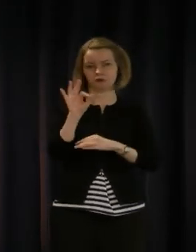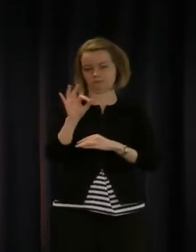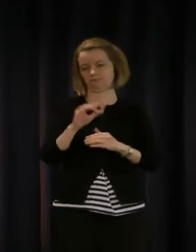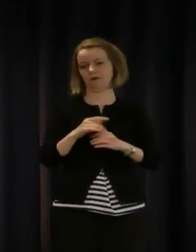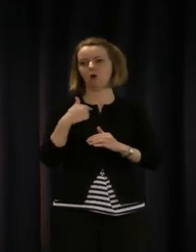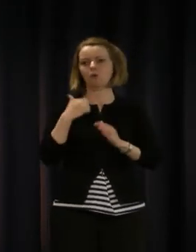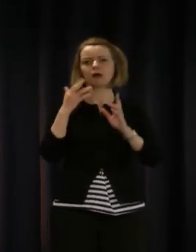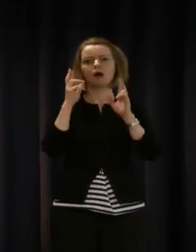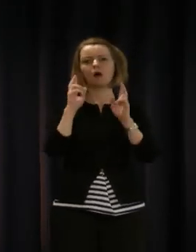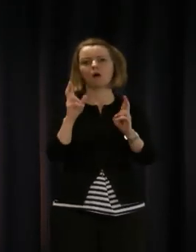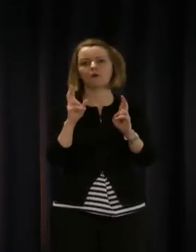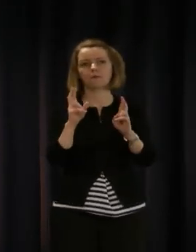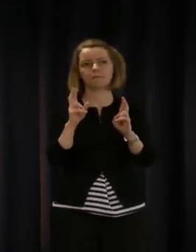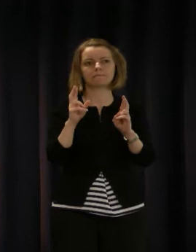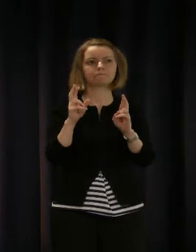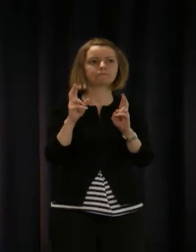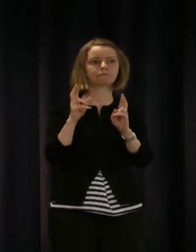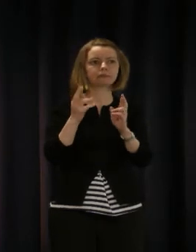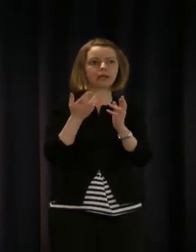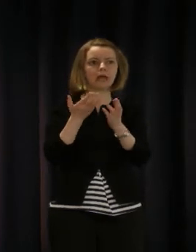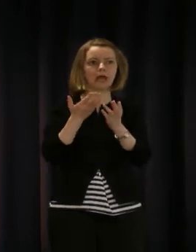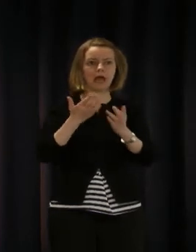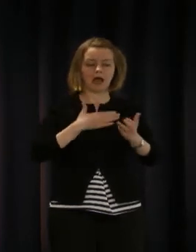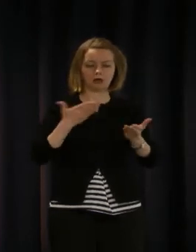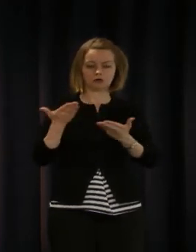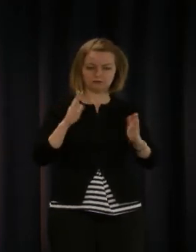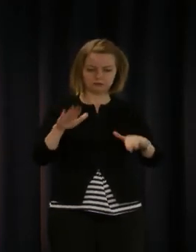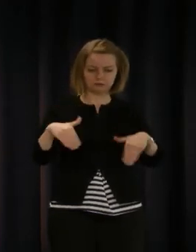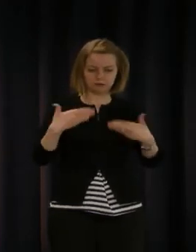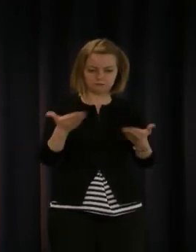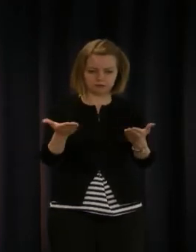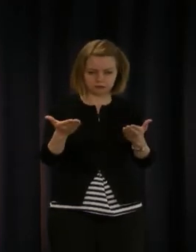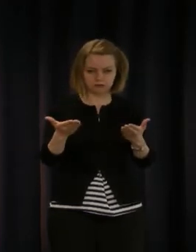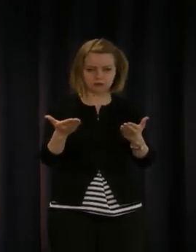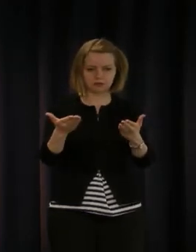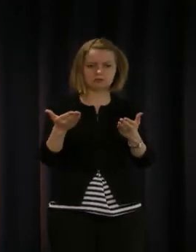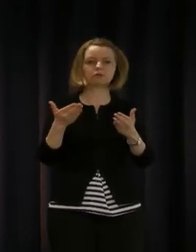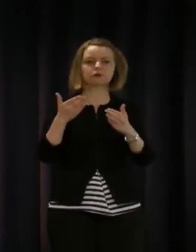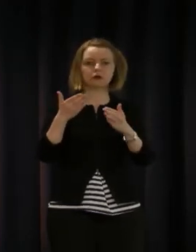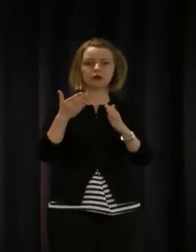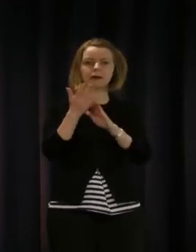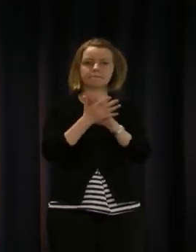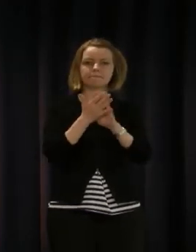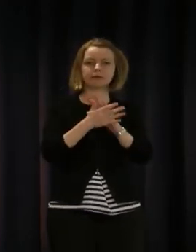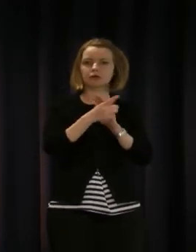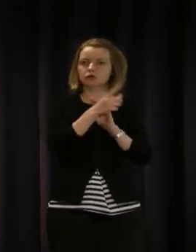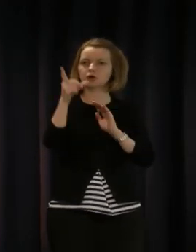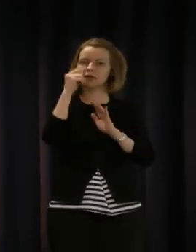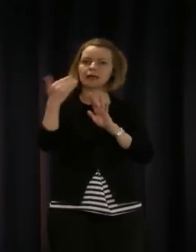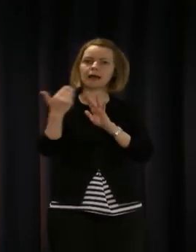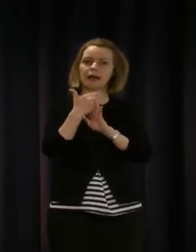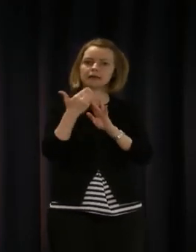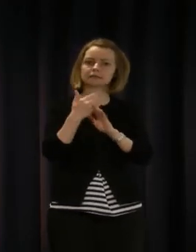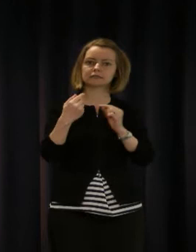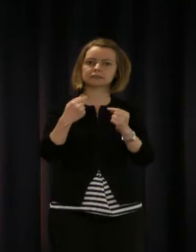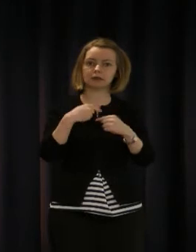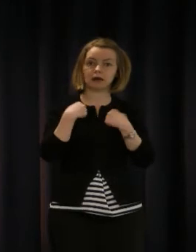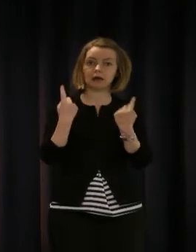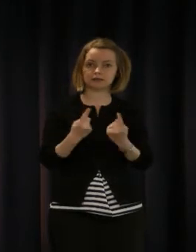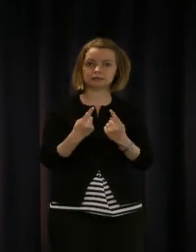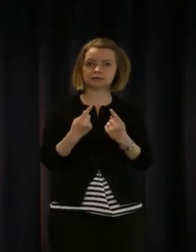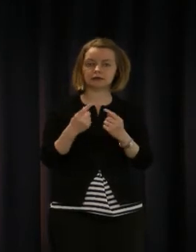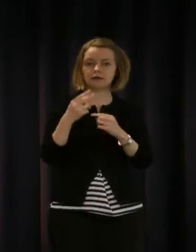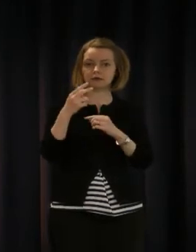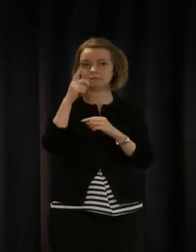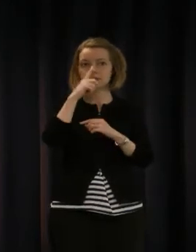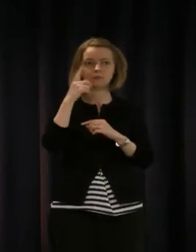but we hope that by what we are doing today and other work, we are more accessible for people with